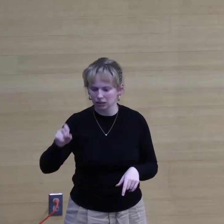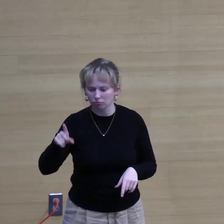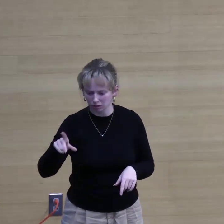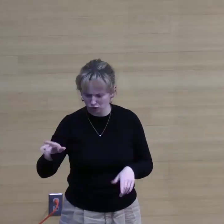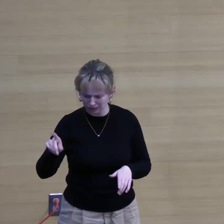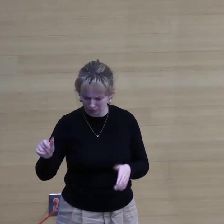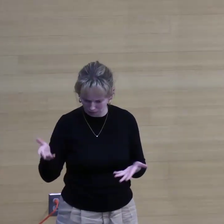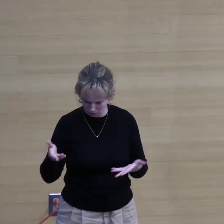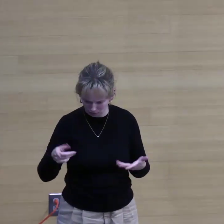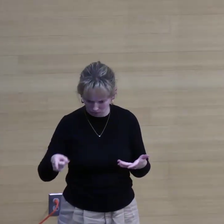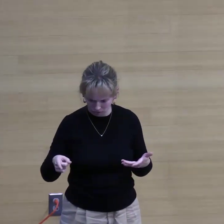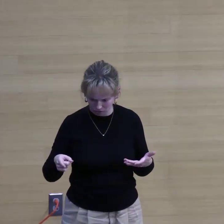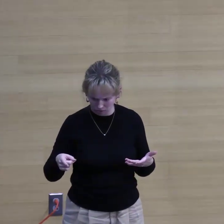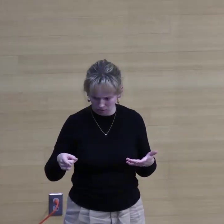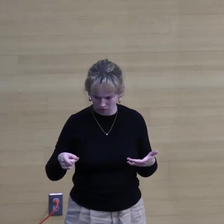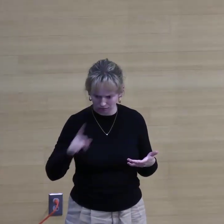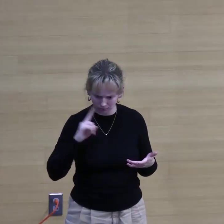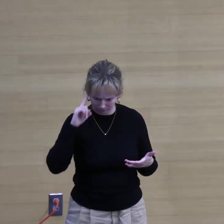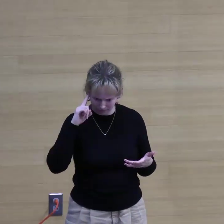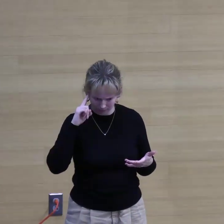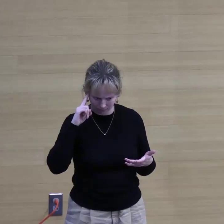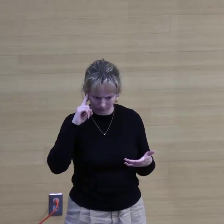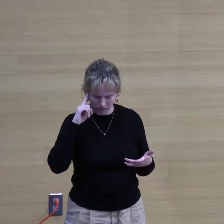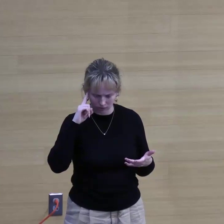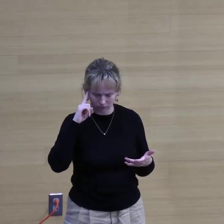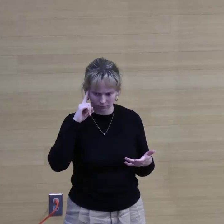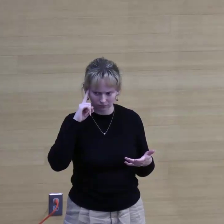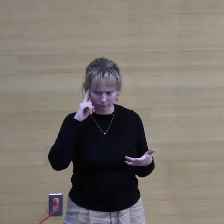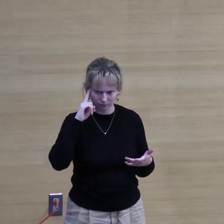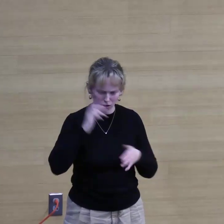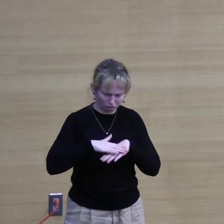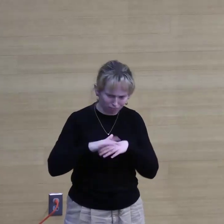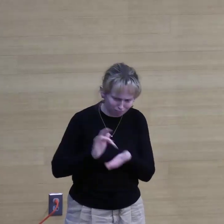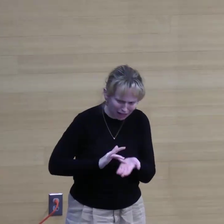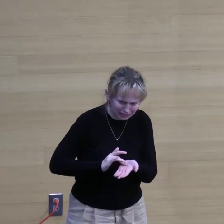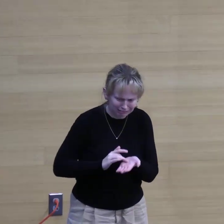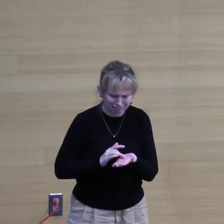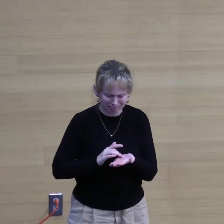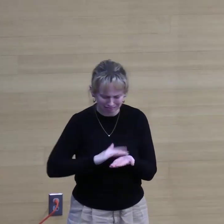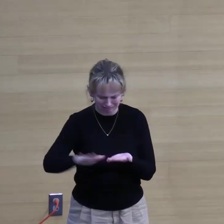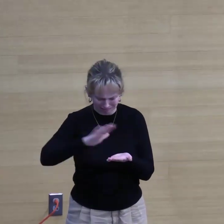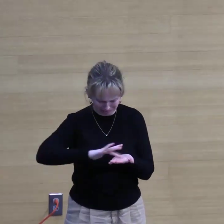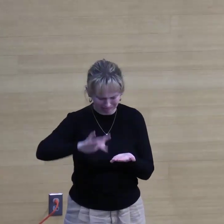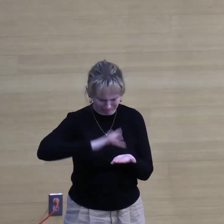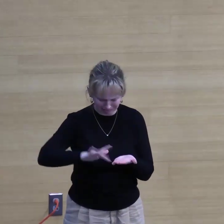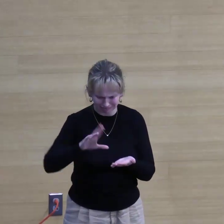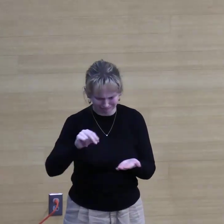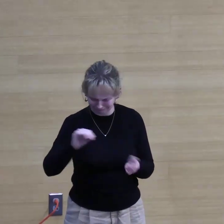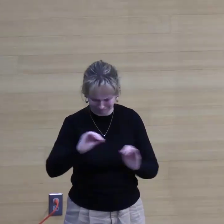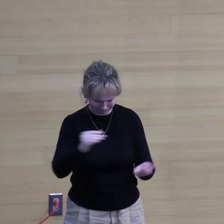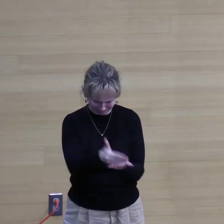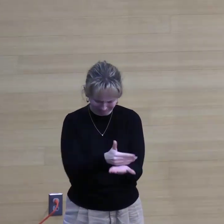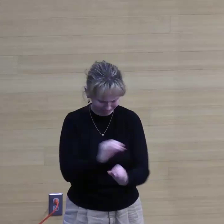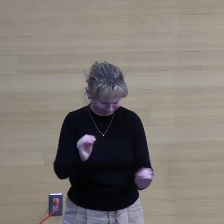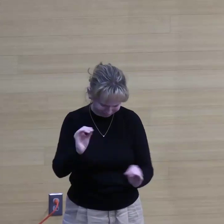Darcy's disability? Darcy's deaf. Okay. Is Darcy on any meds or anything? No, not that's listed here in the